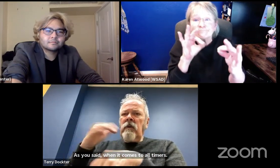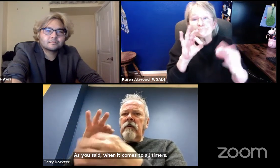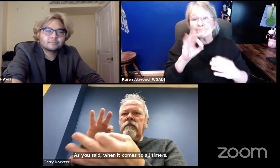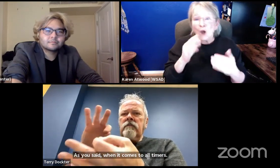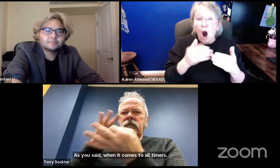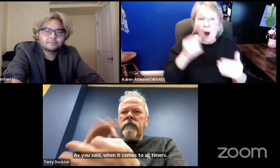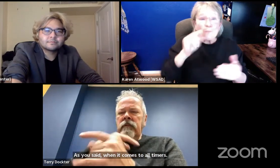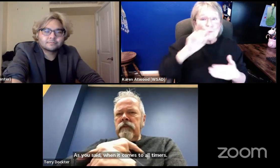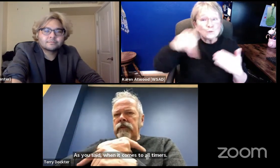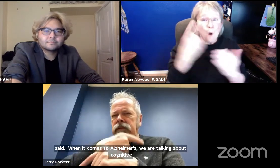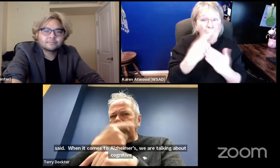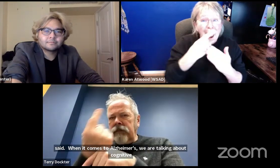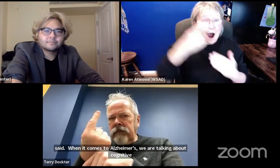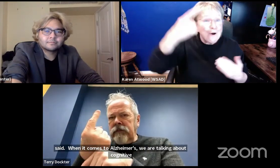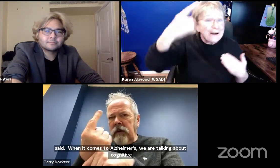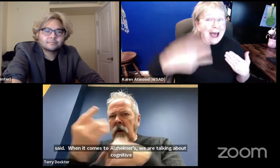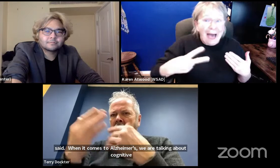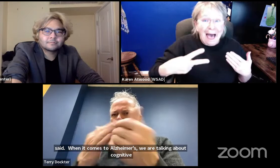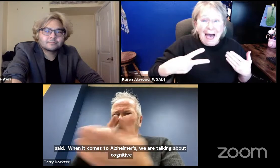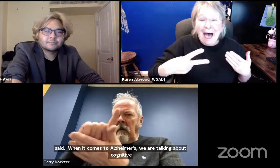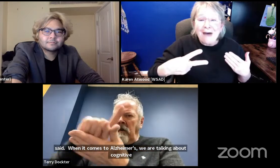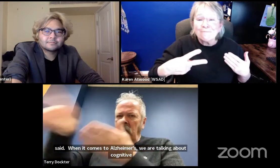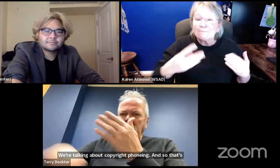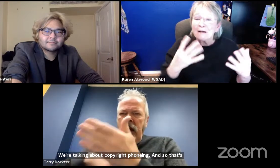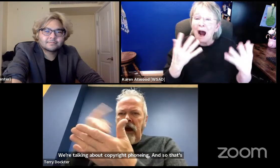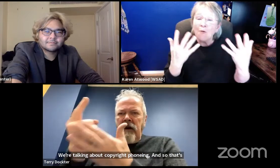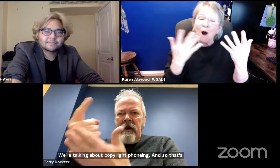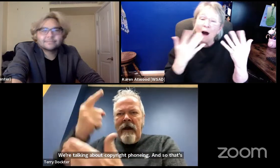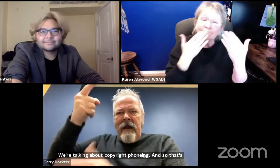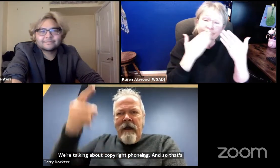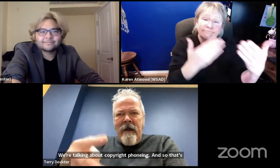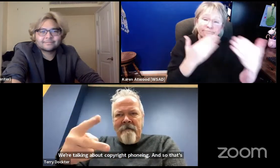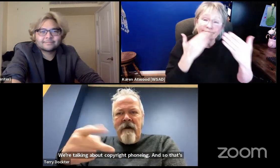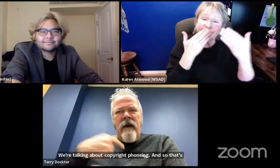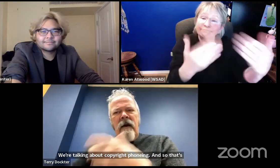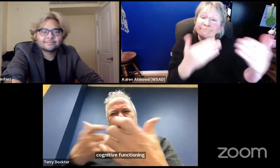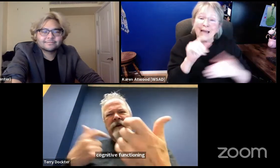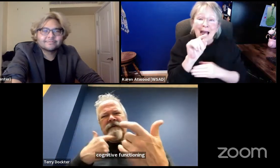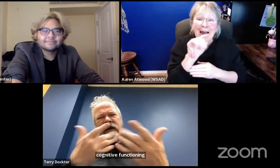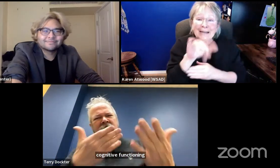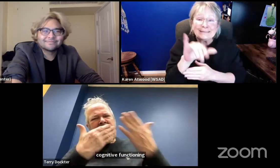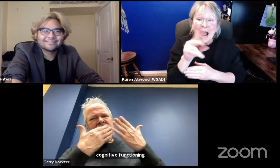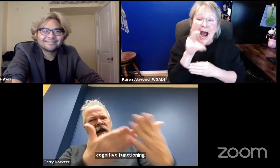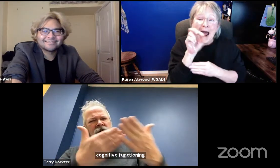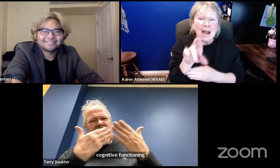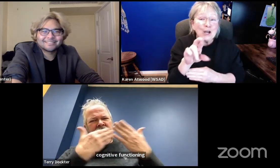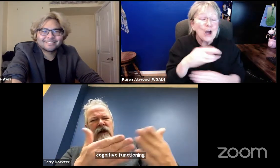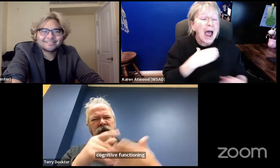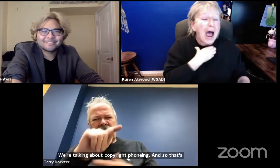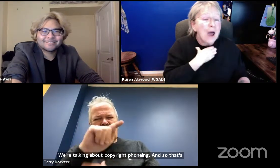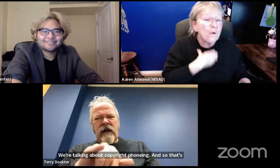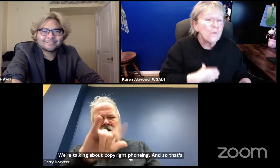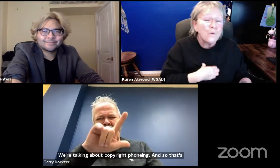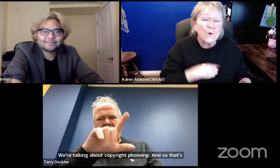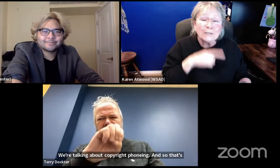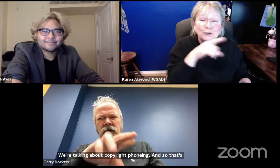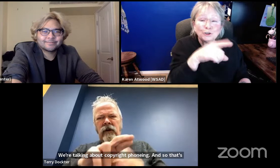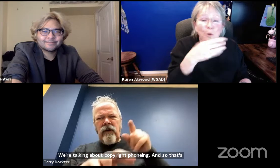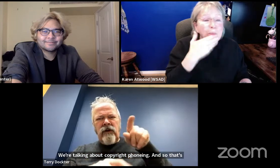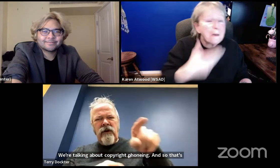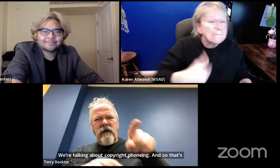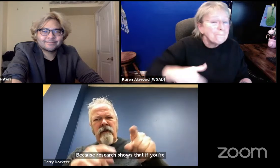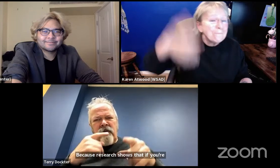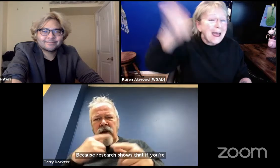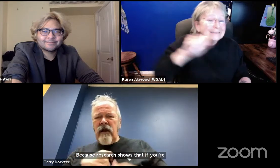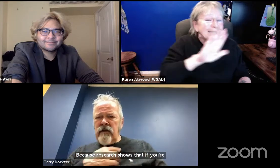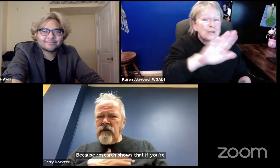questions, I got to say that's a perfect thing because our time is up. It's been wonderful to have you, Tyler, for the past hour and a